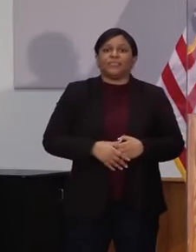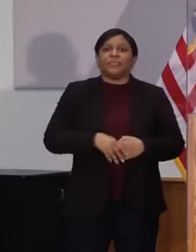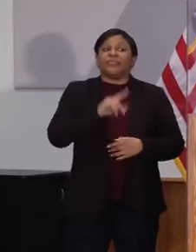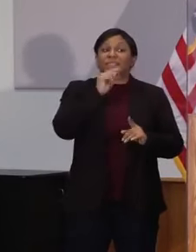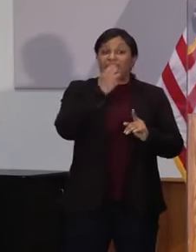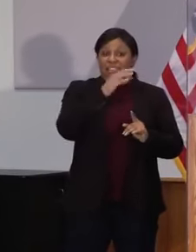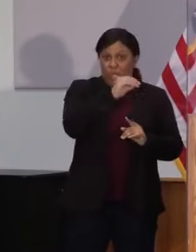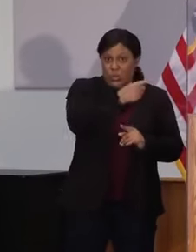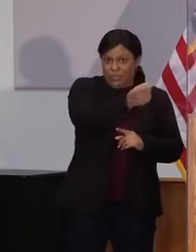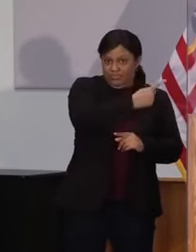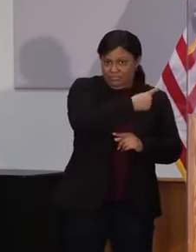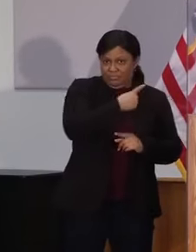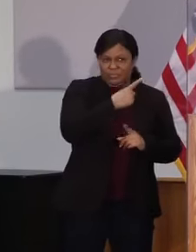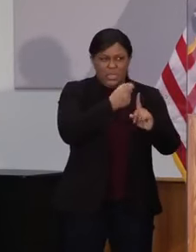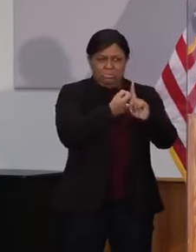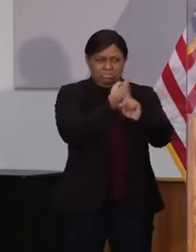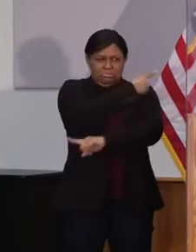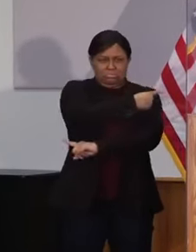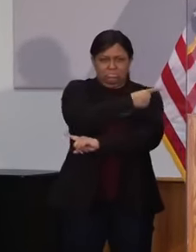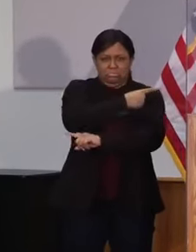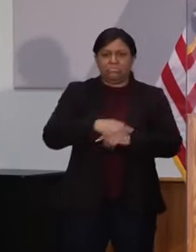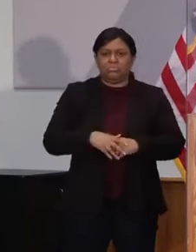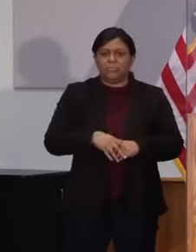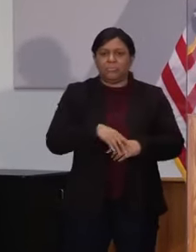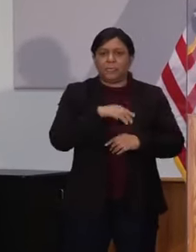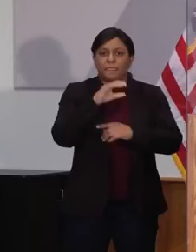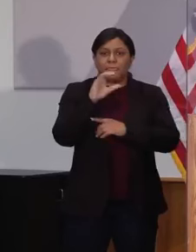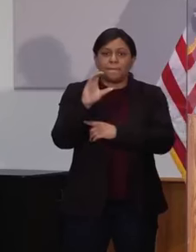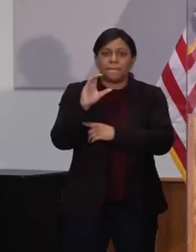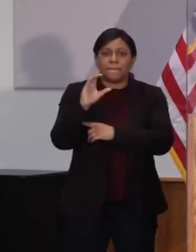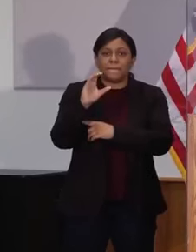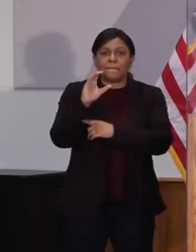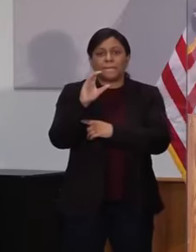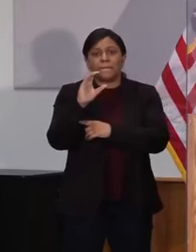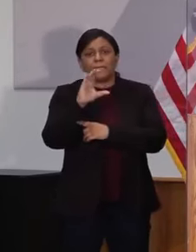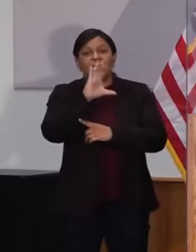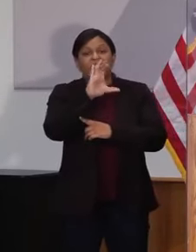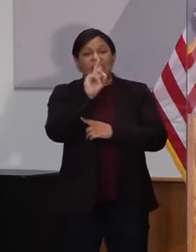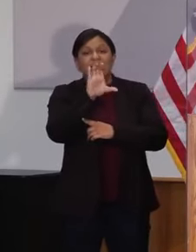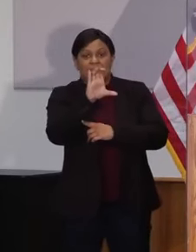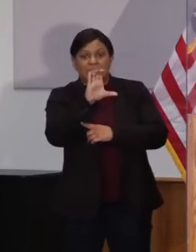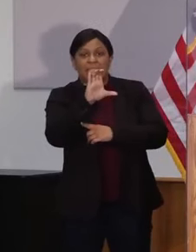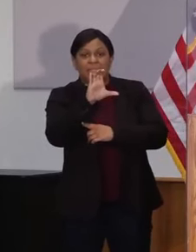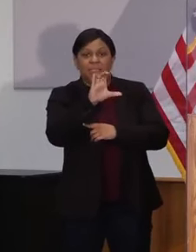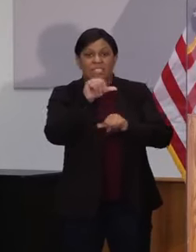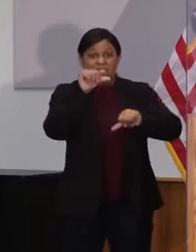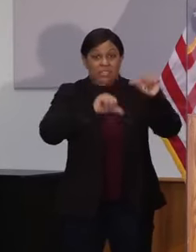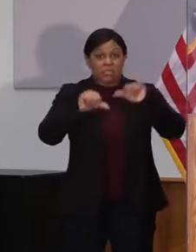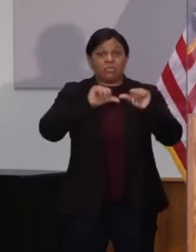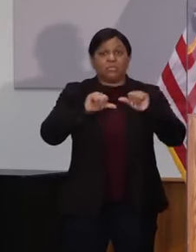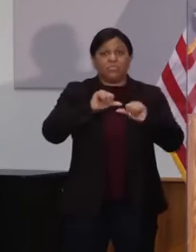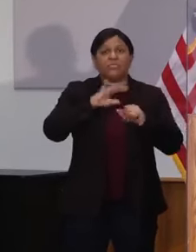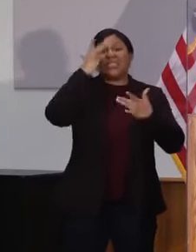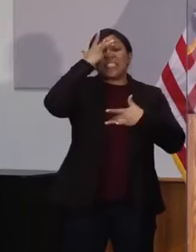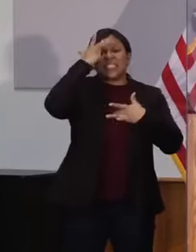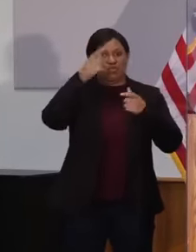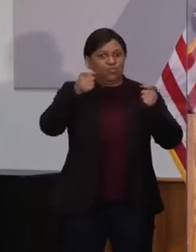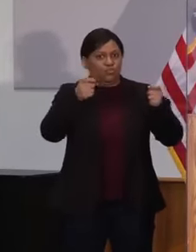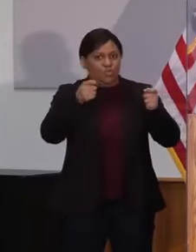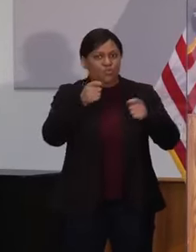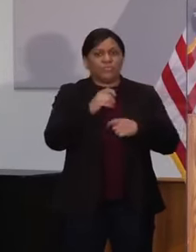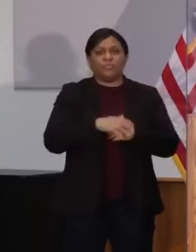this morning said that vaccinations of teachers should not be a prerequisite to opening schools. Does that change your calculus and get you to